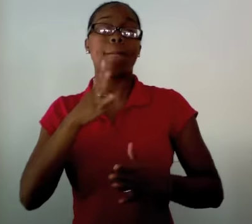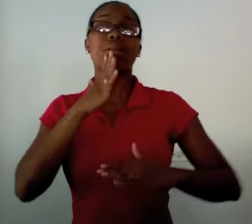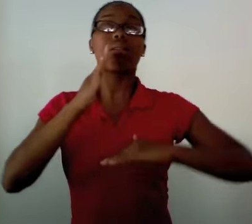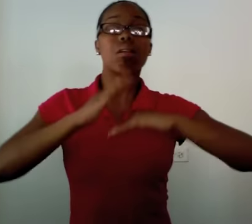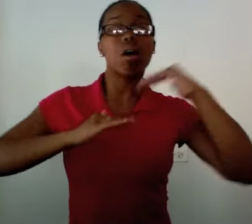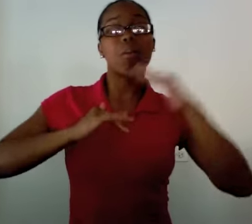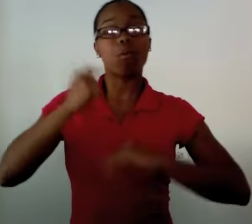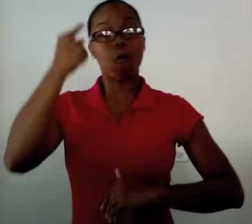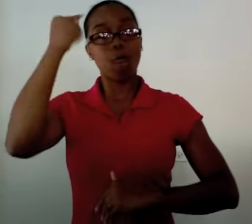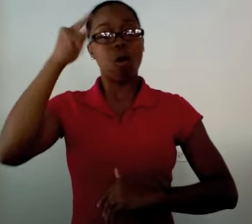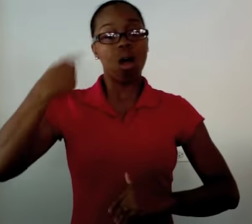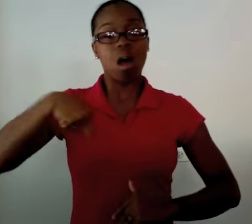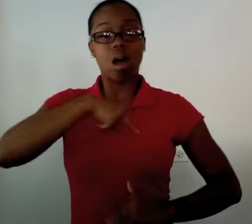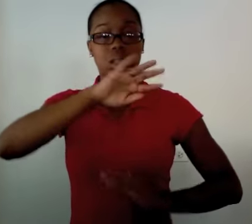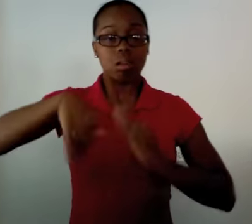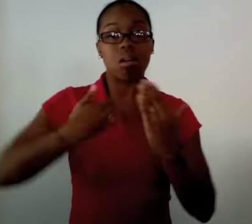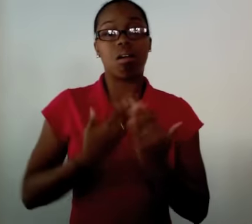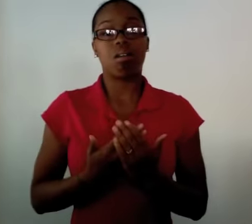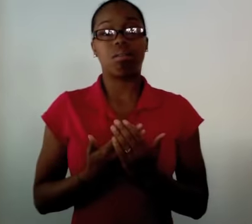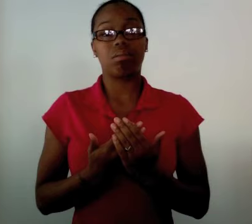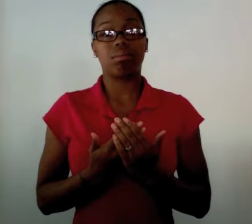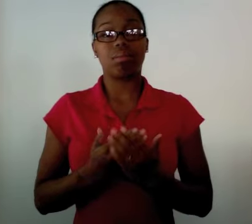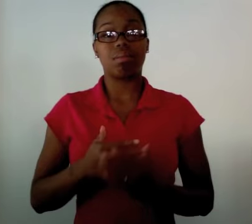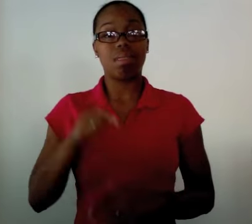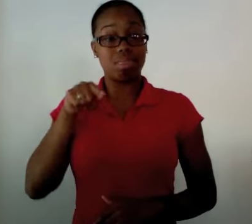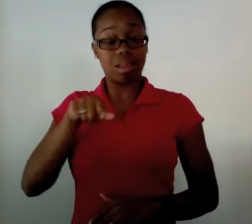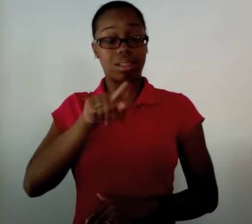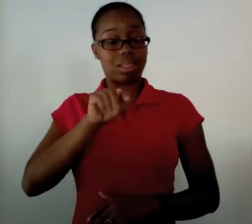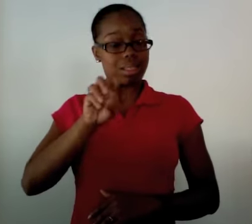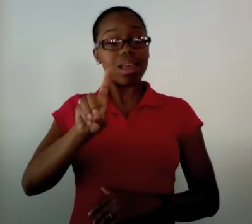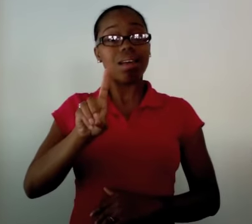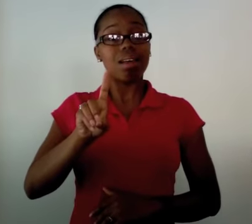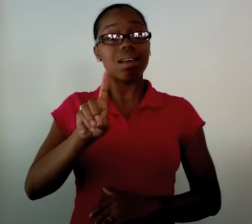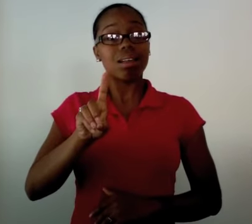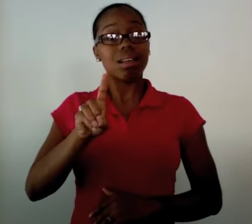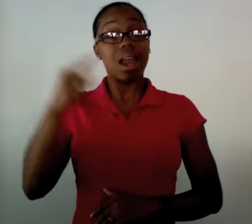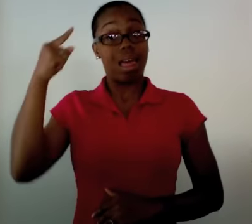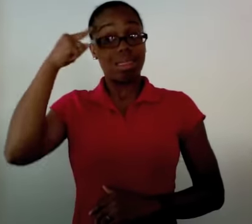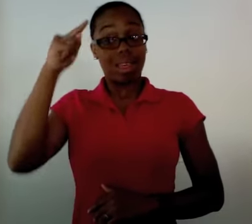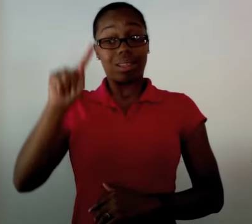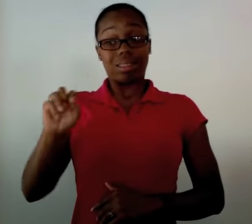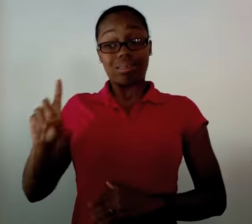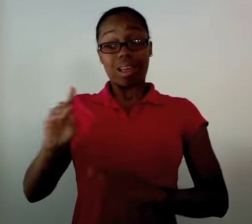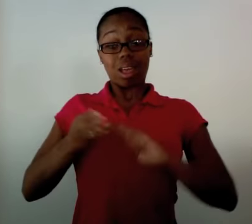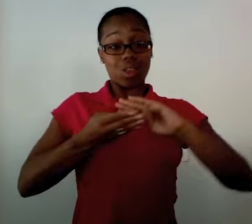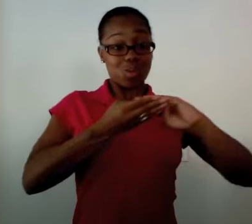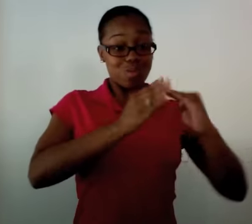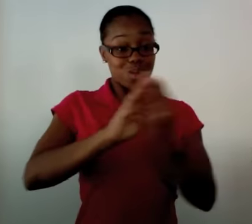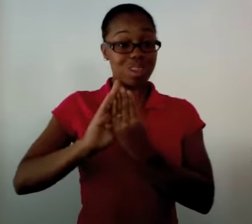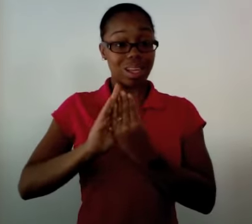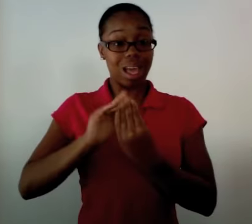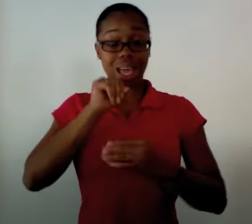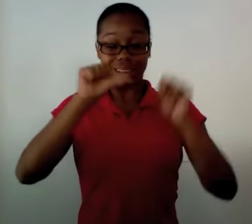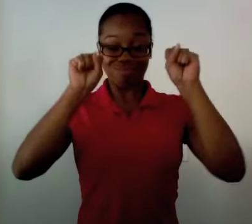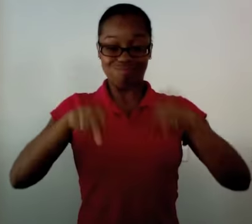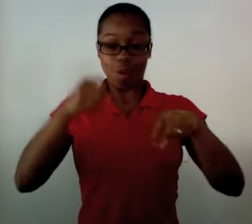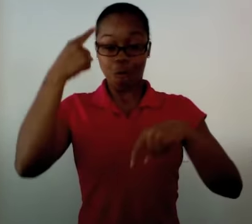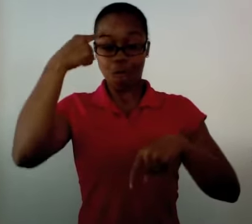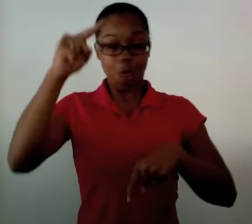how to do that, but this is TED. And I think the TED community is capable of anything. So I invite you to